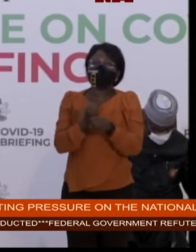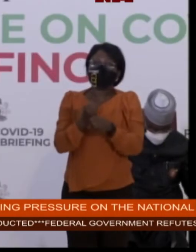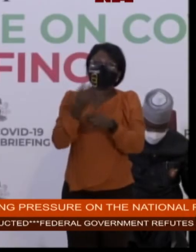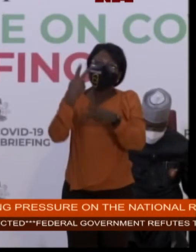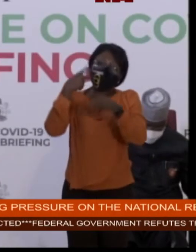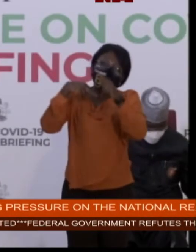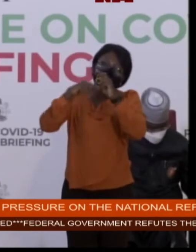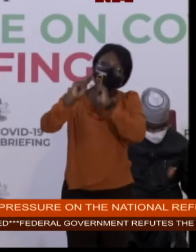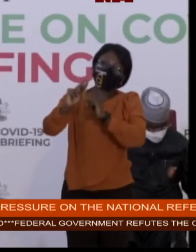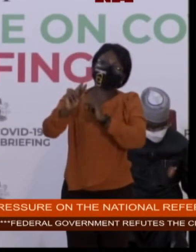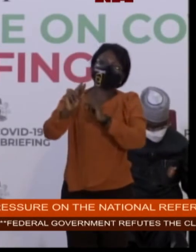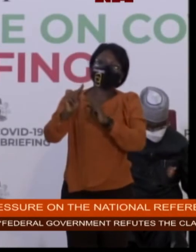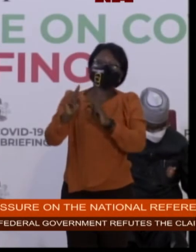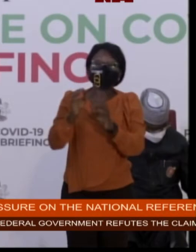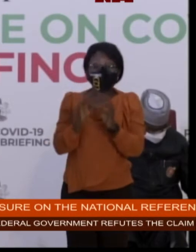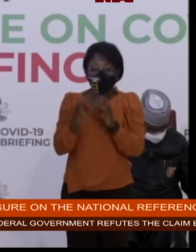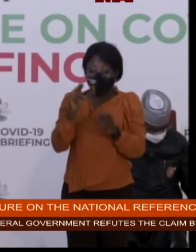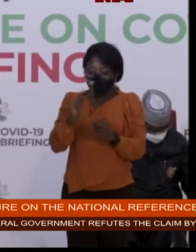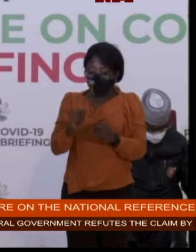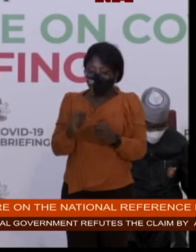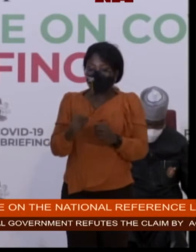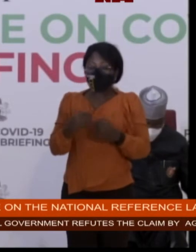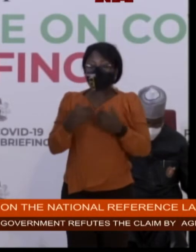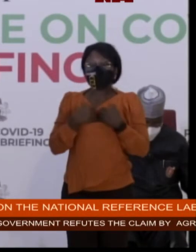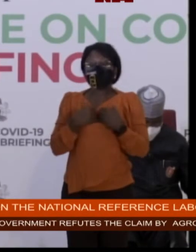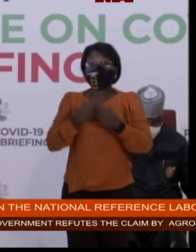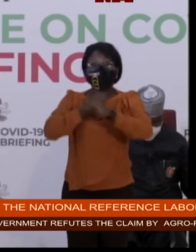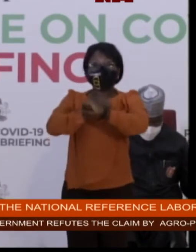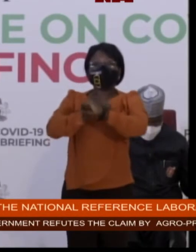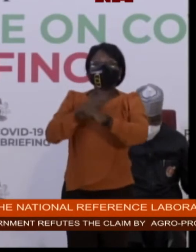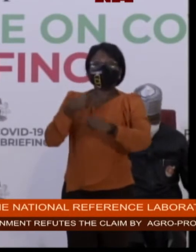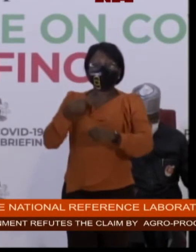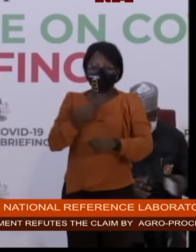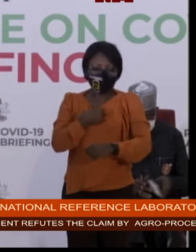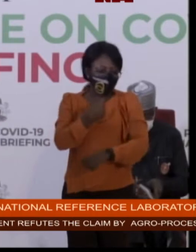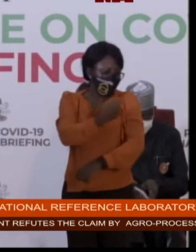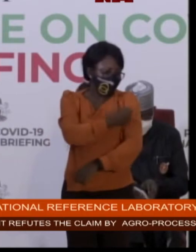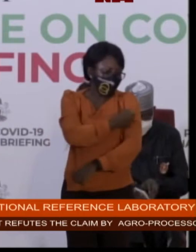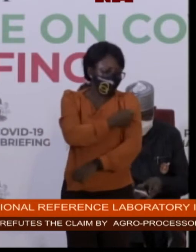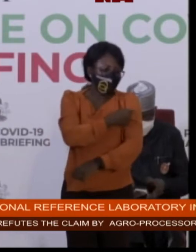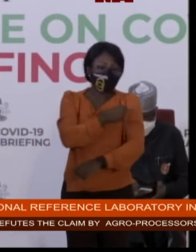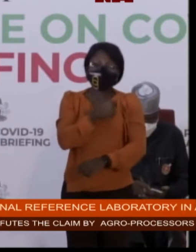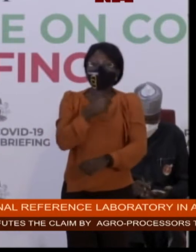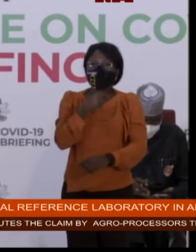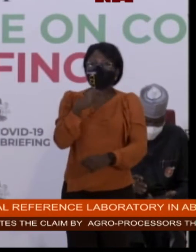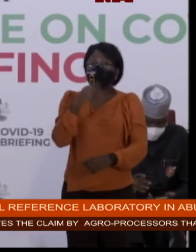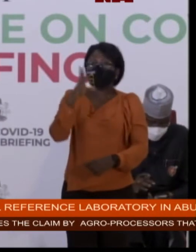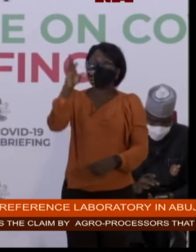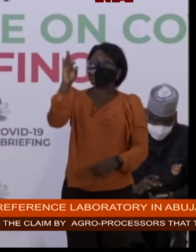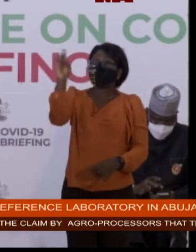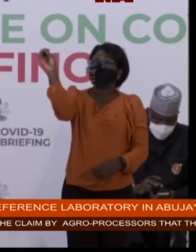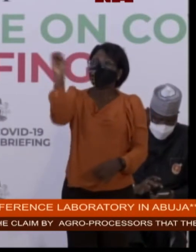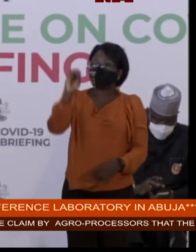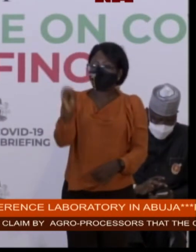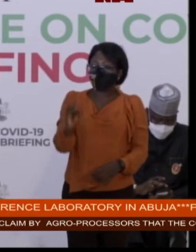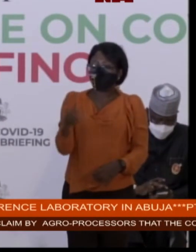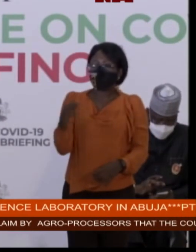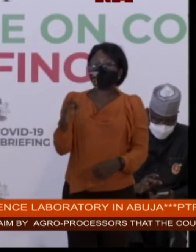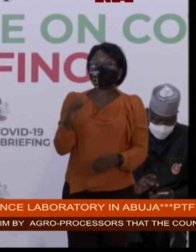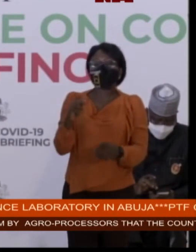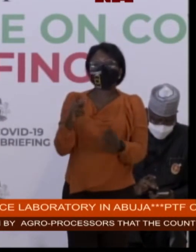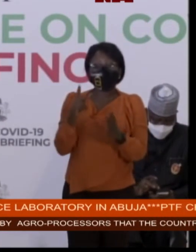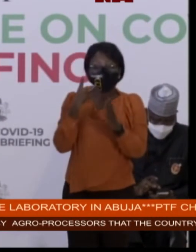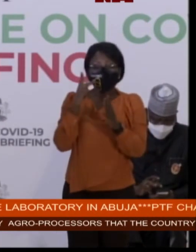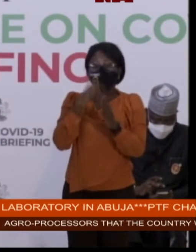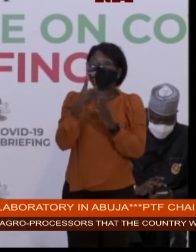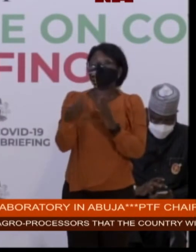herd immunity, we will need to vaccinate nothing less than 70% of the